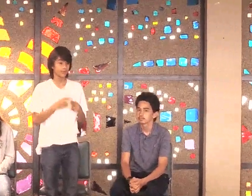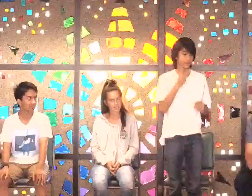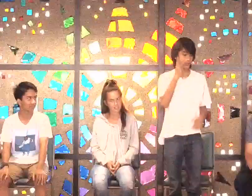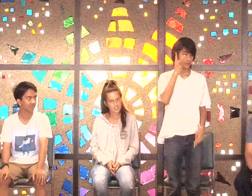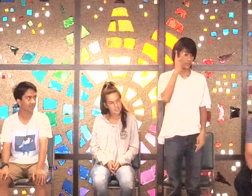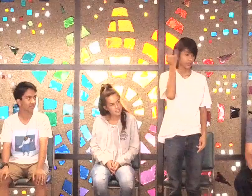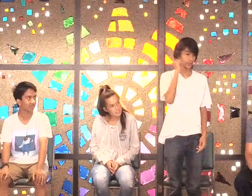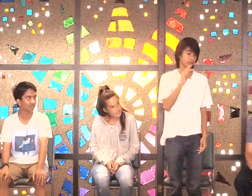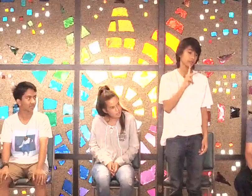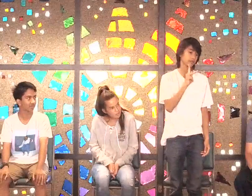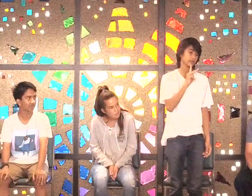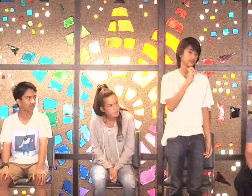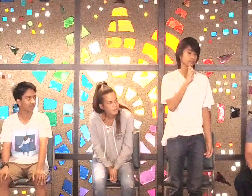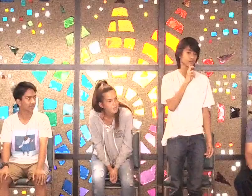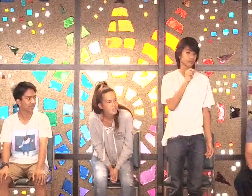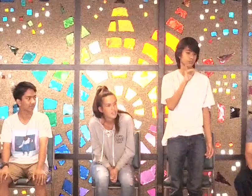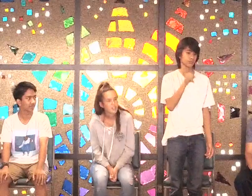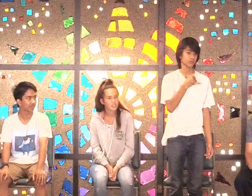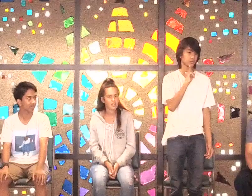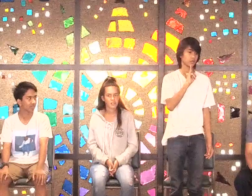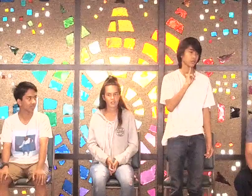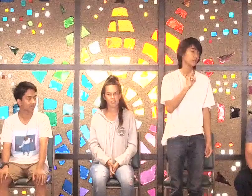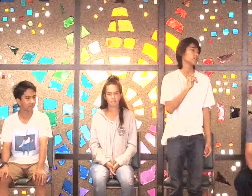My name is KG